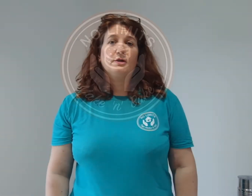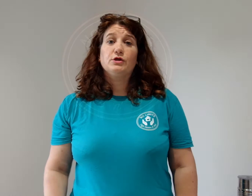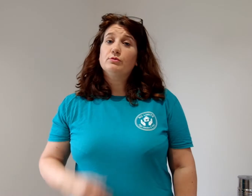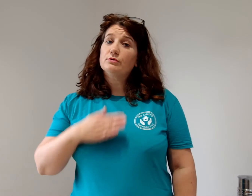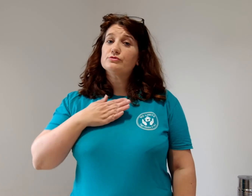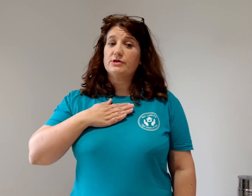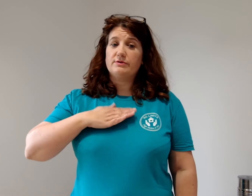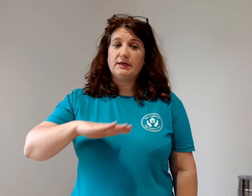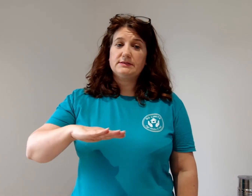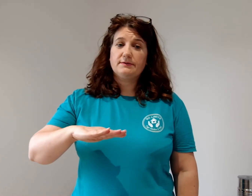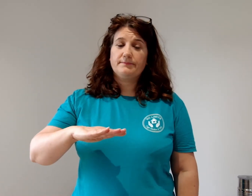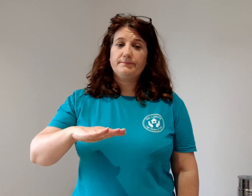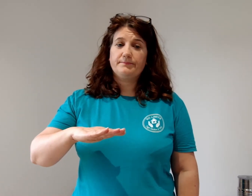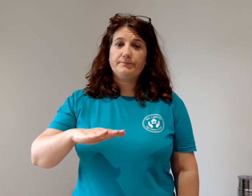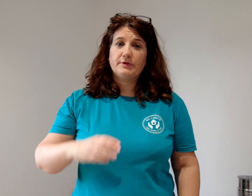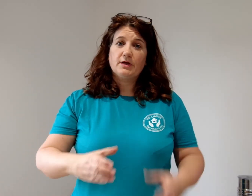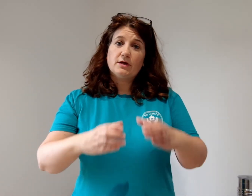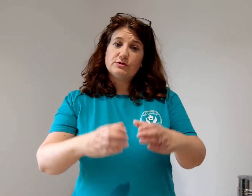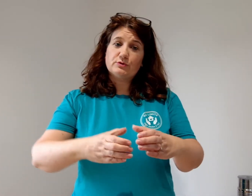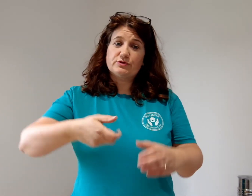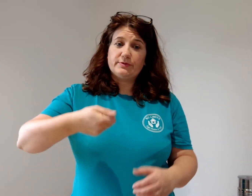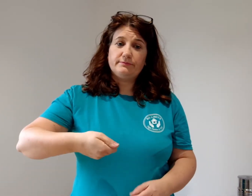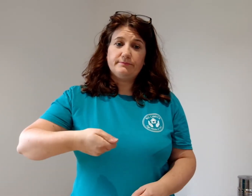You will also need a saucepan,